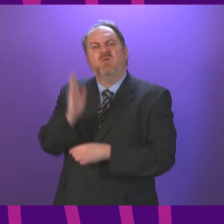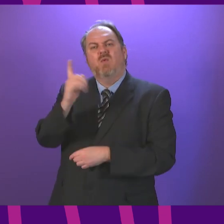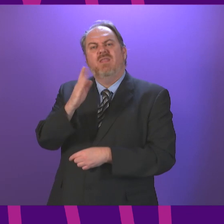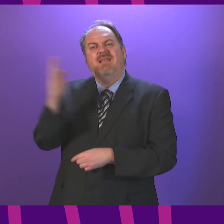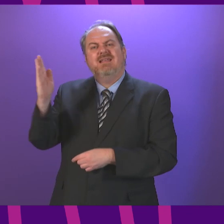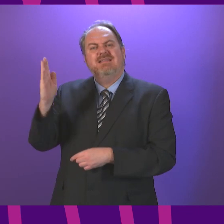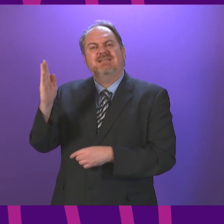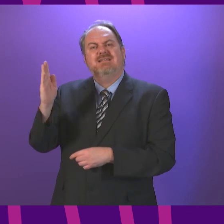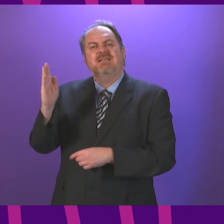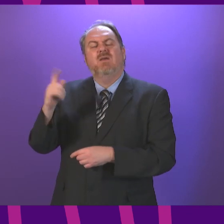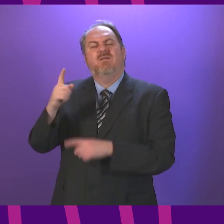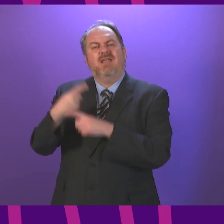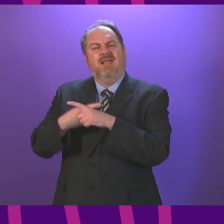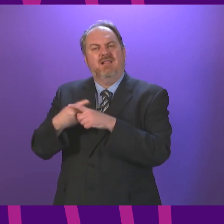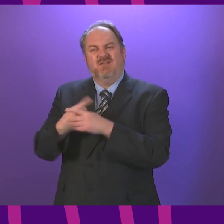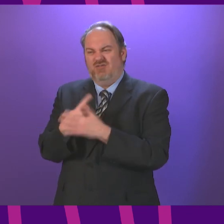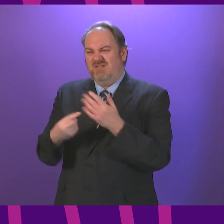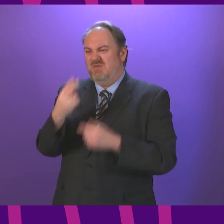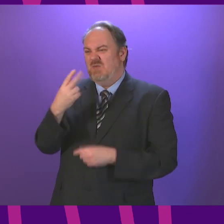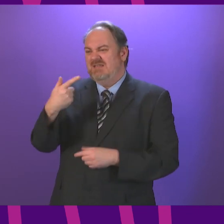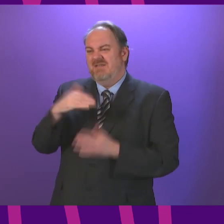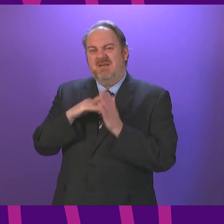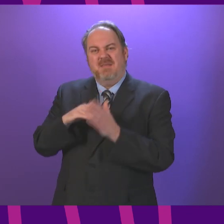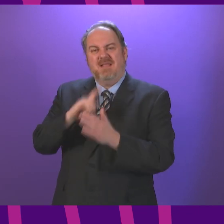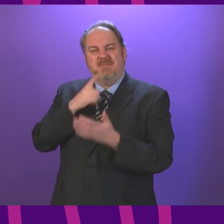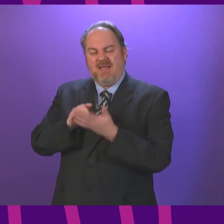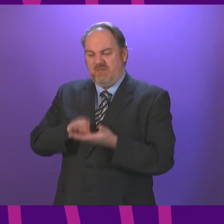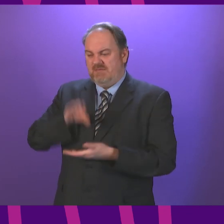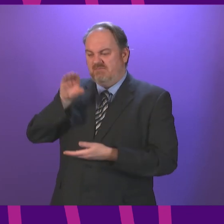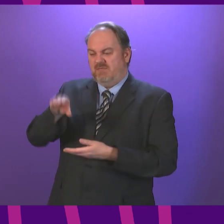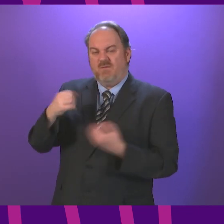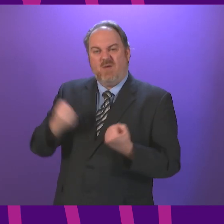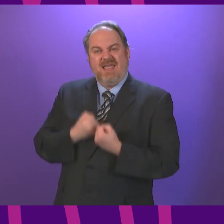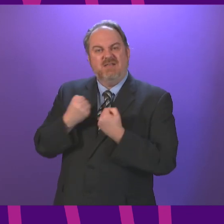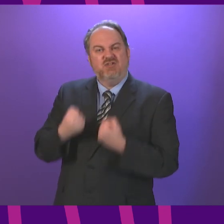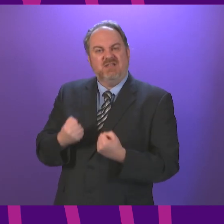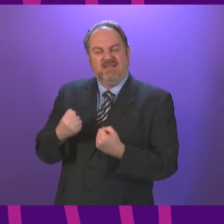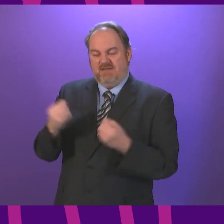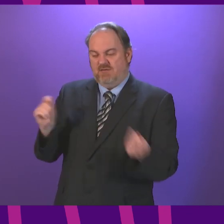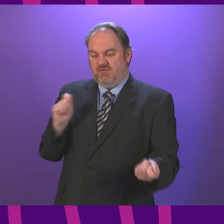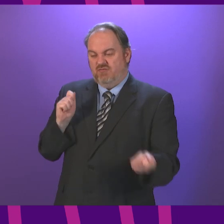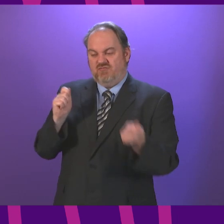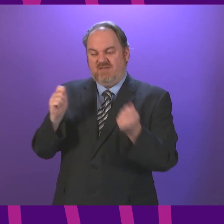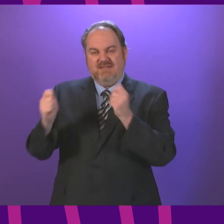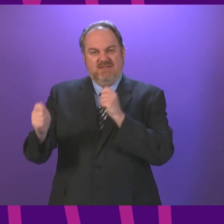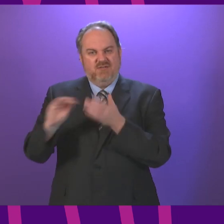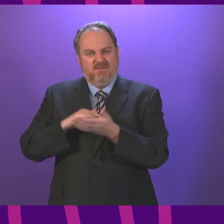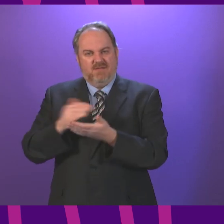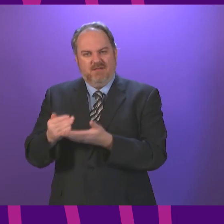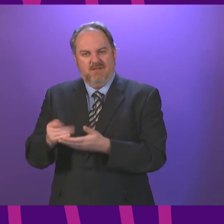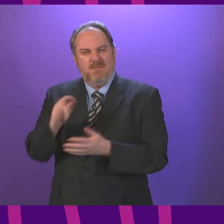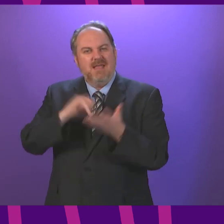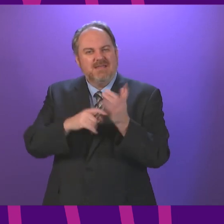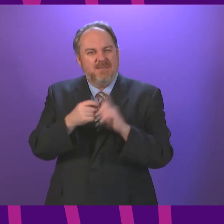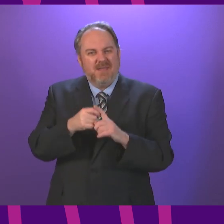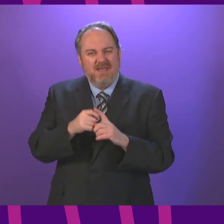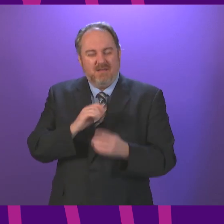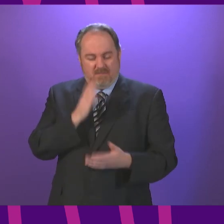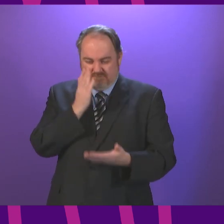£27 million to an energy transition fund, despite the SNP government committing to more than double that amount